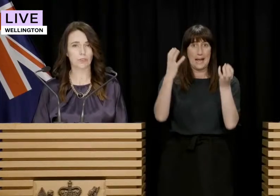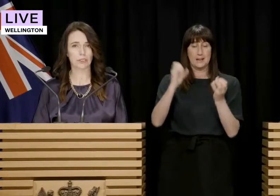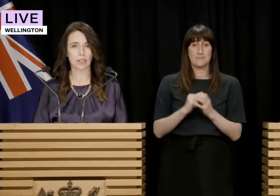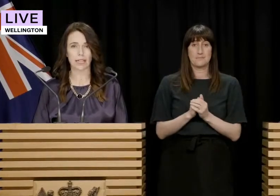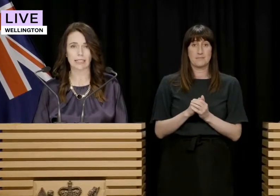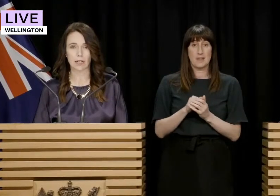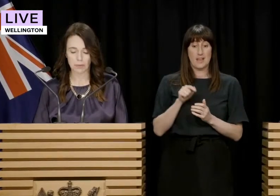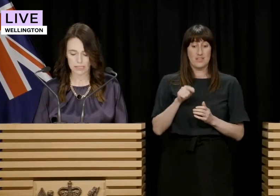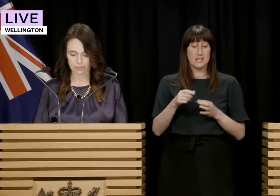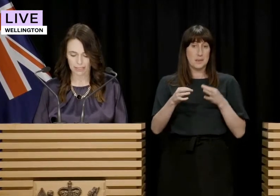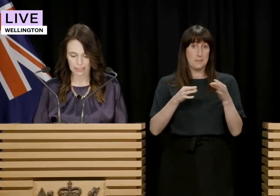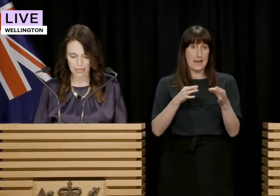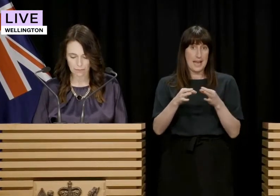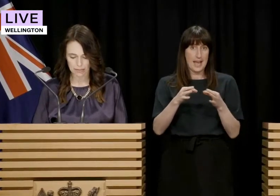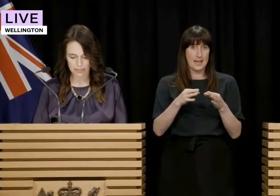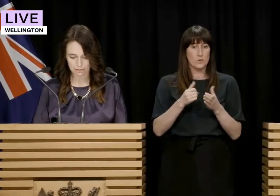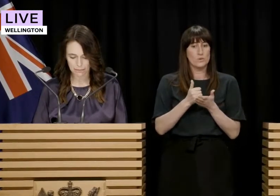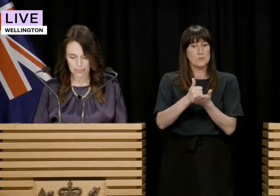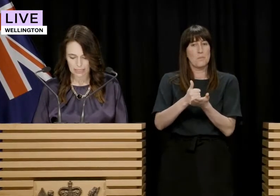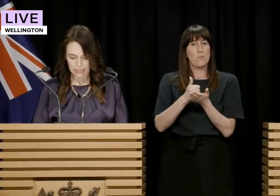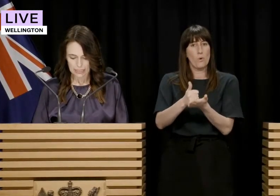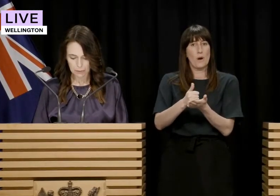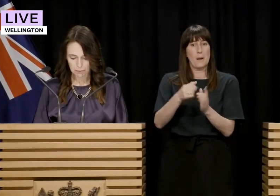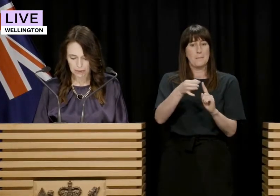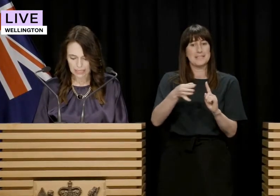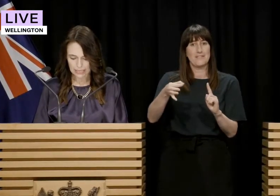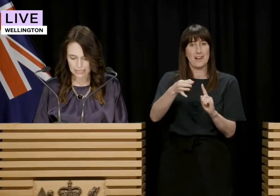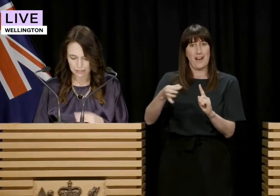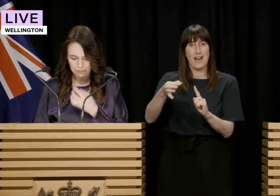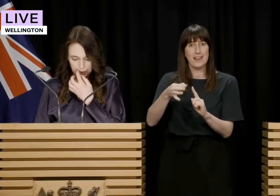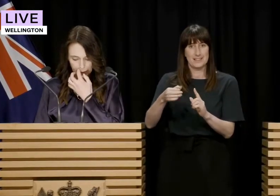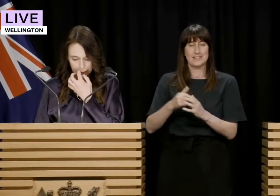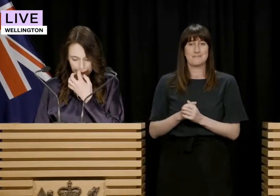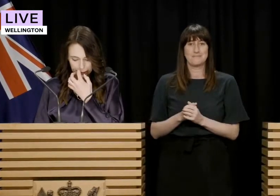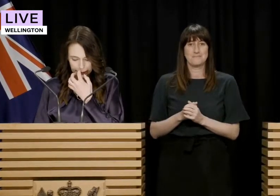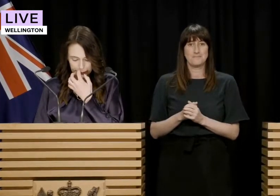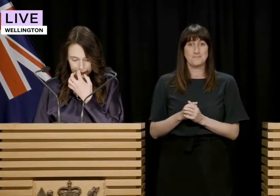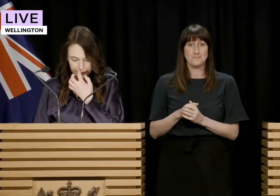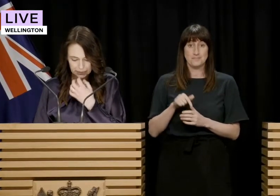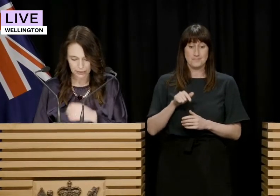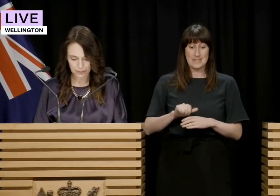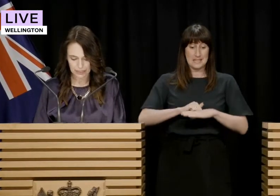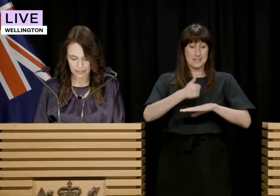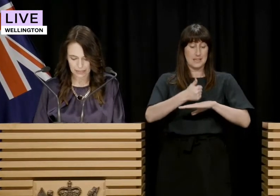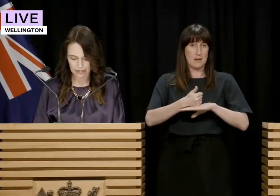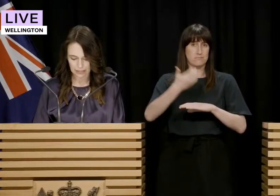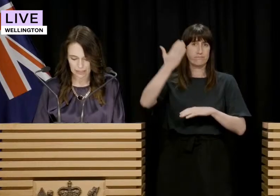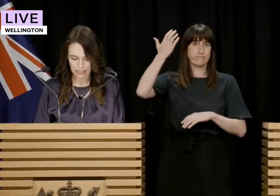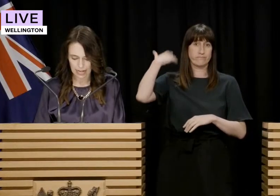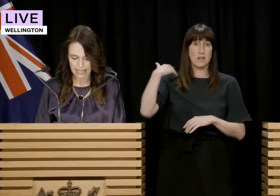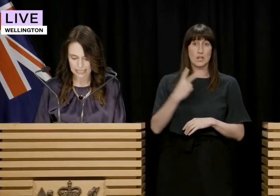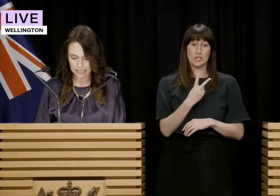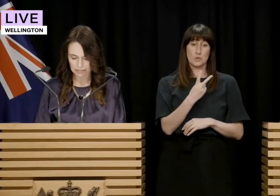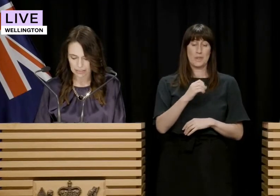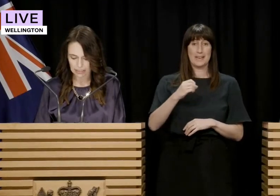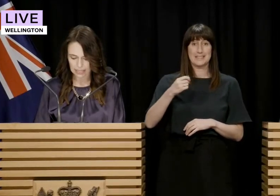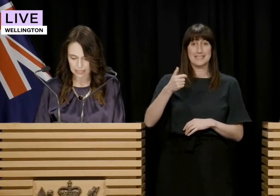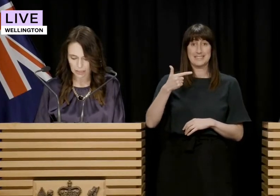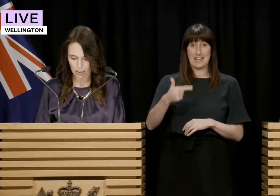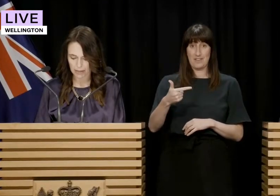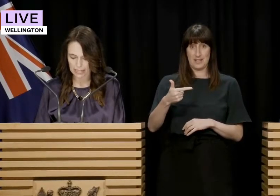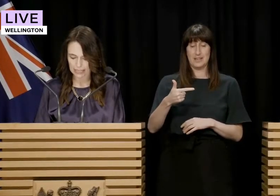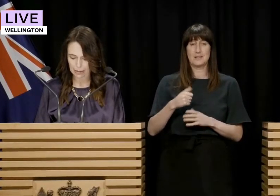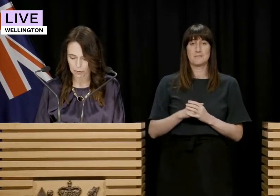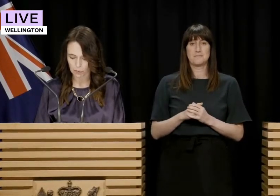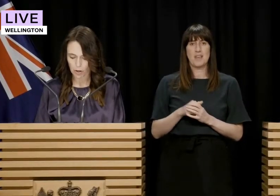work alongside our Pacific neighbours. It's been in place since the fifth Labour government introduced it in 2007, and at